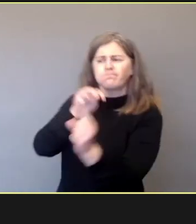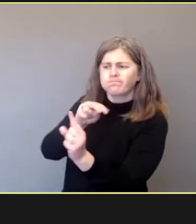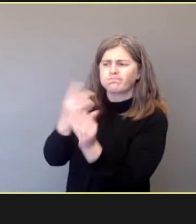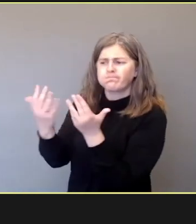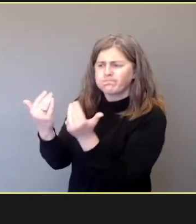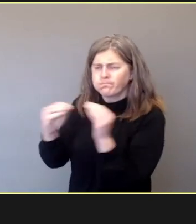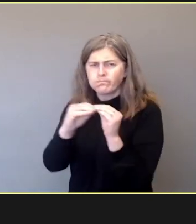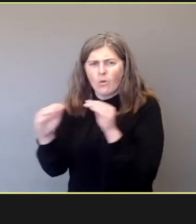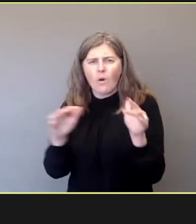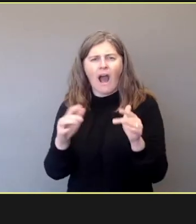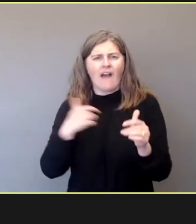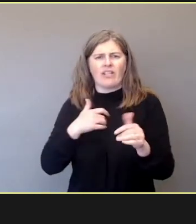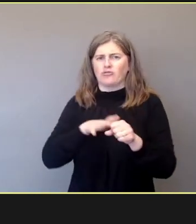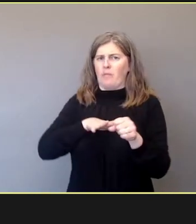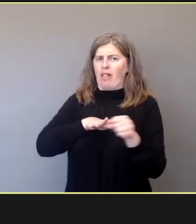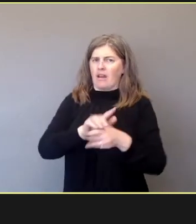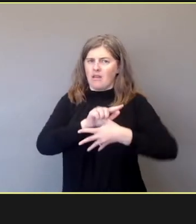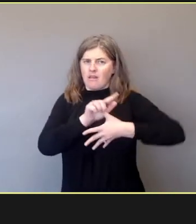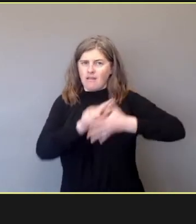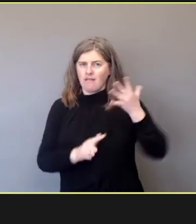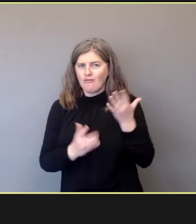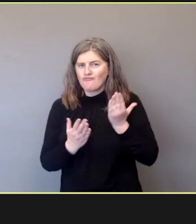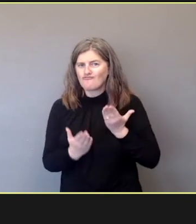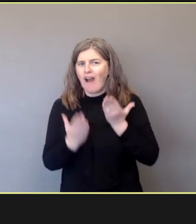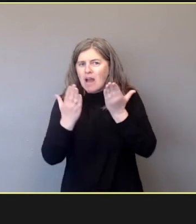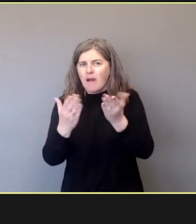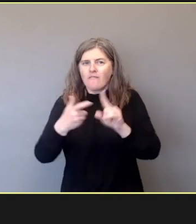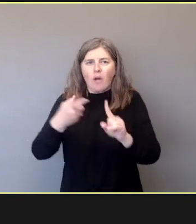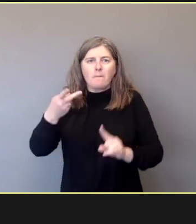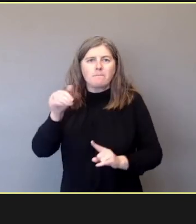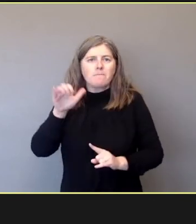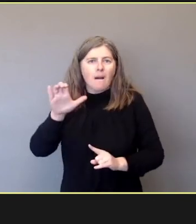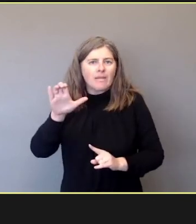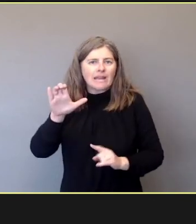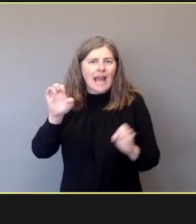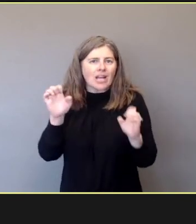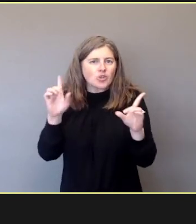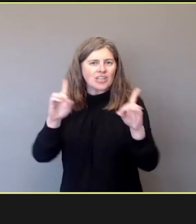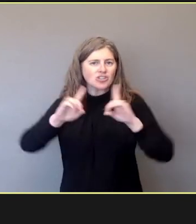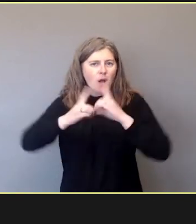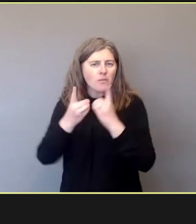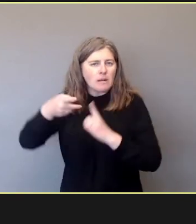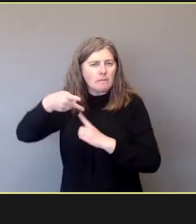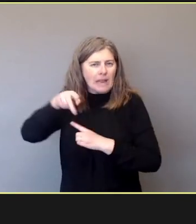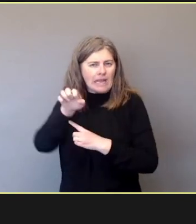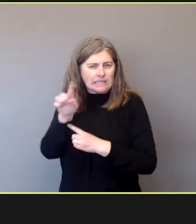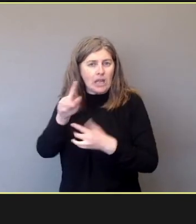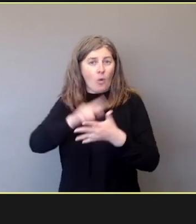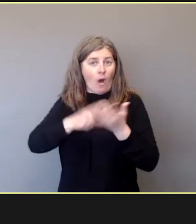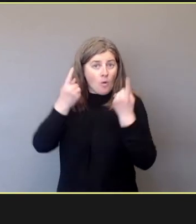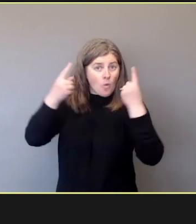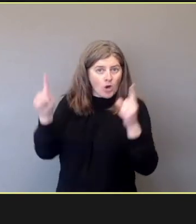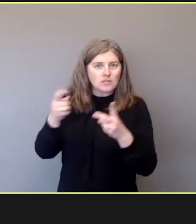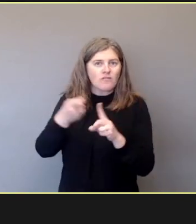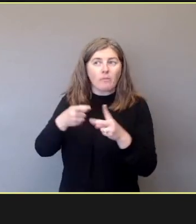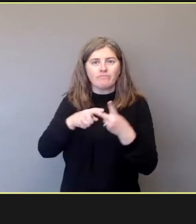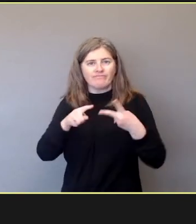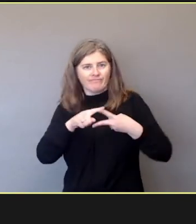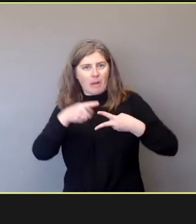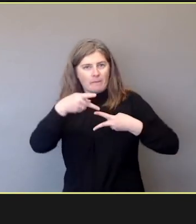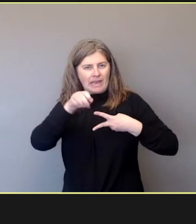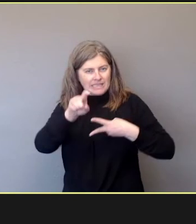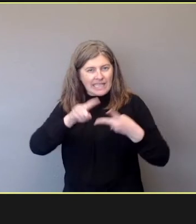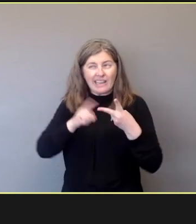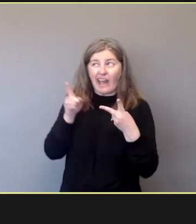ample recommendations from the public education department about what works and from the CDC that folks